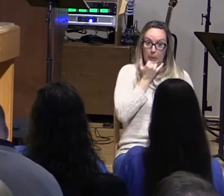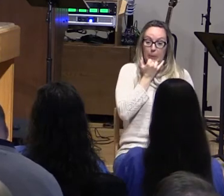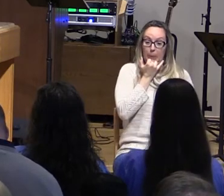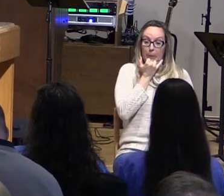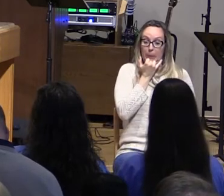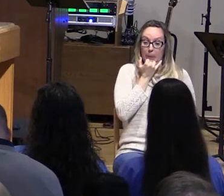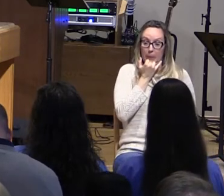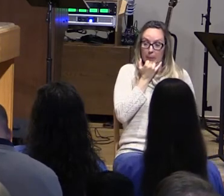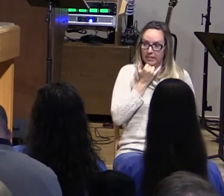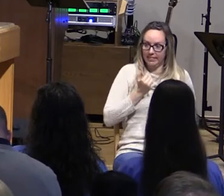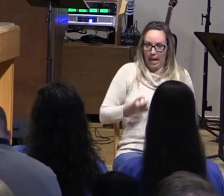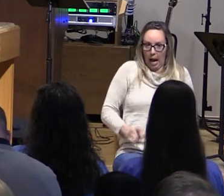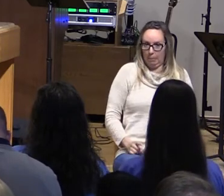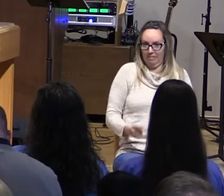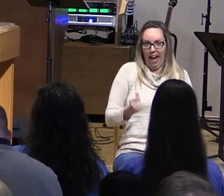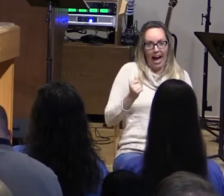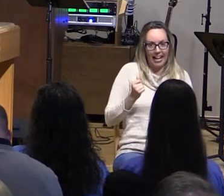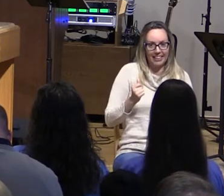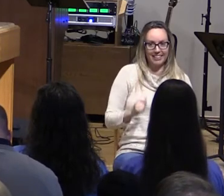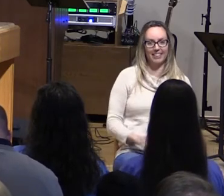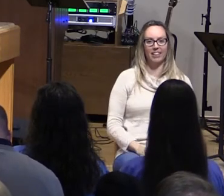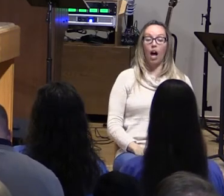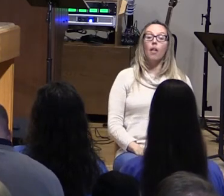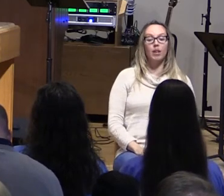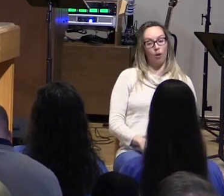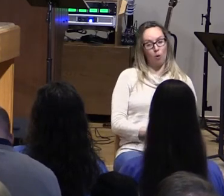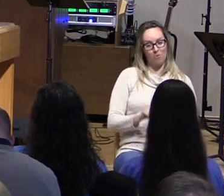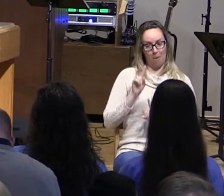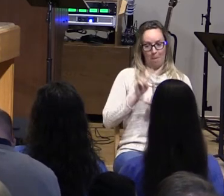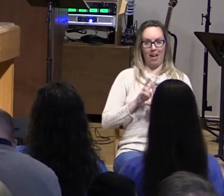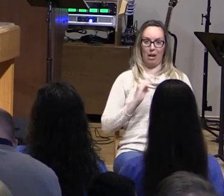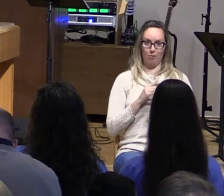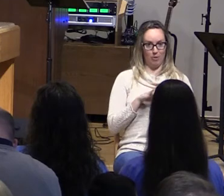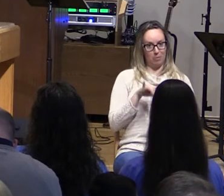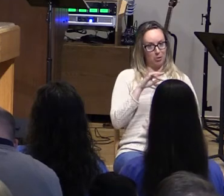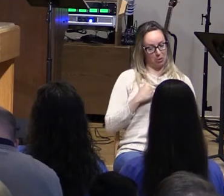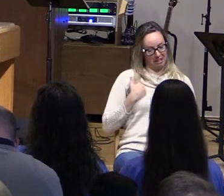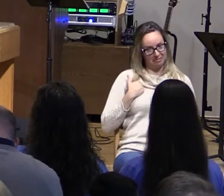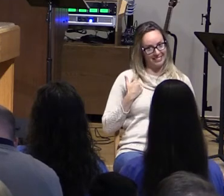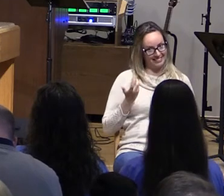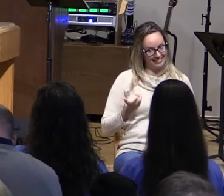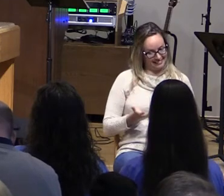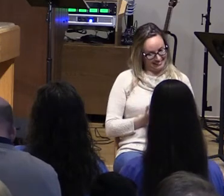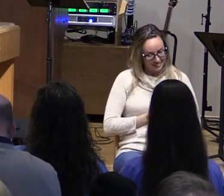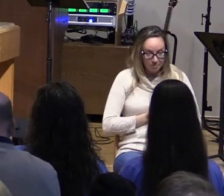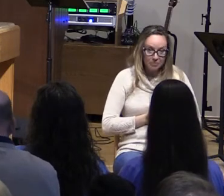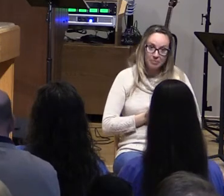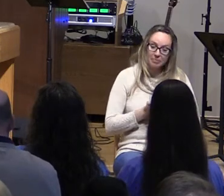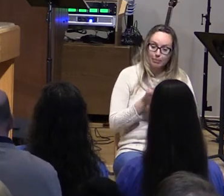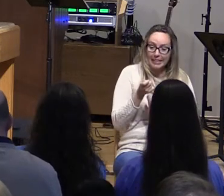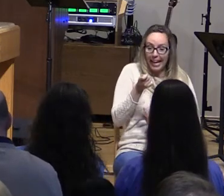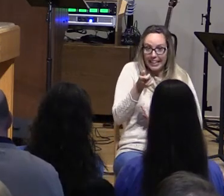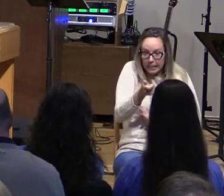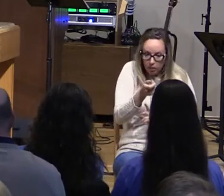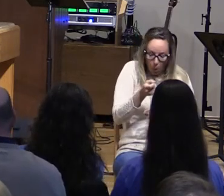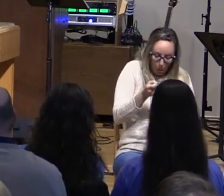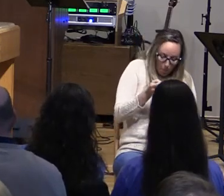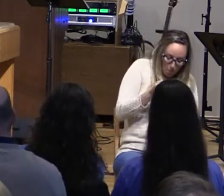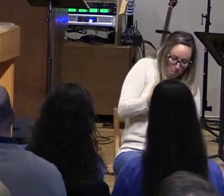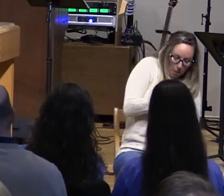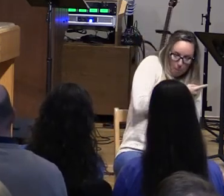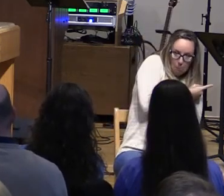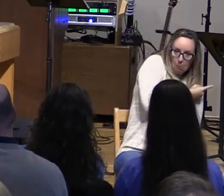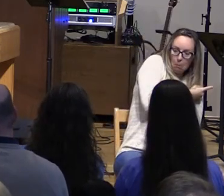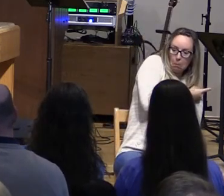easy. And they happen in our spiritual lives too, where sometimes we make these little slips and